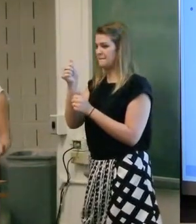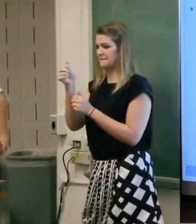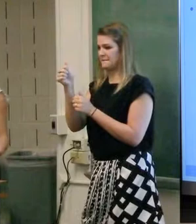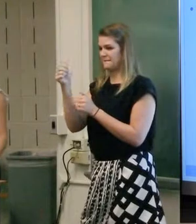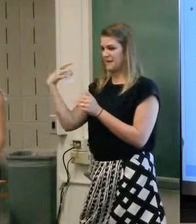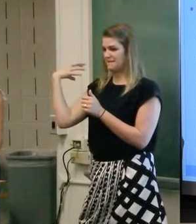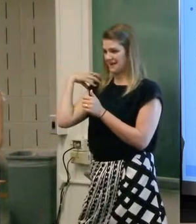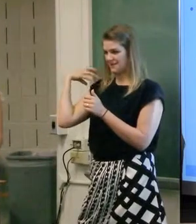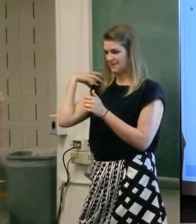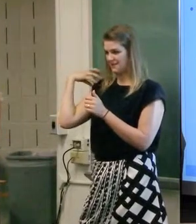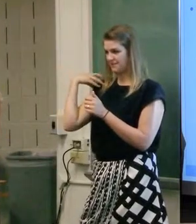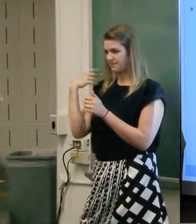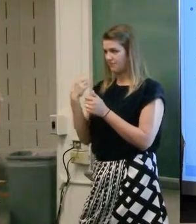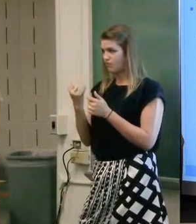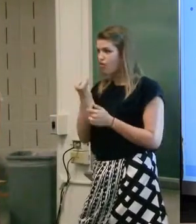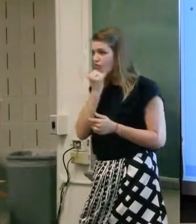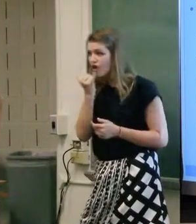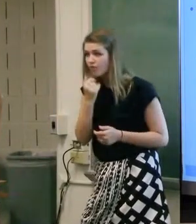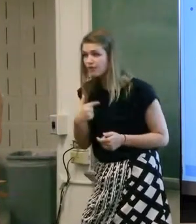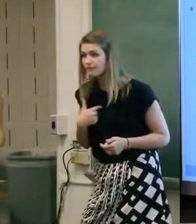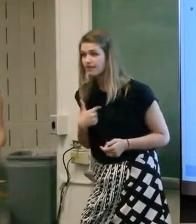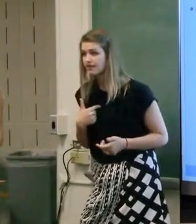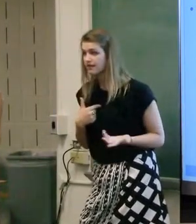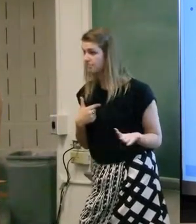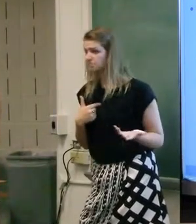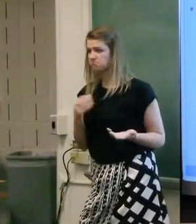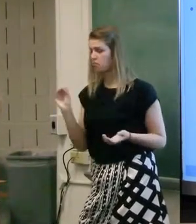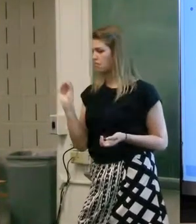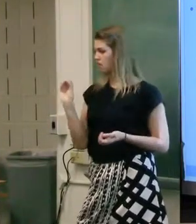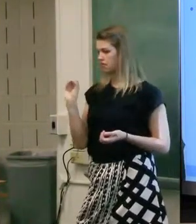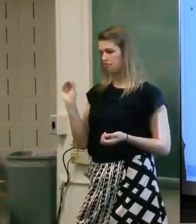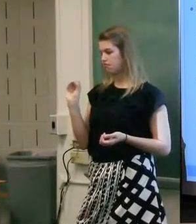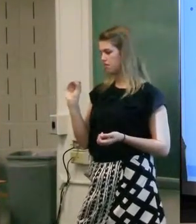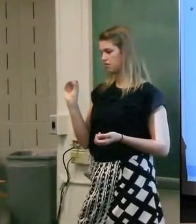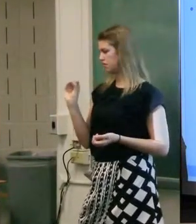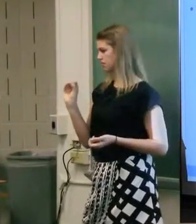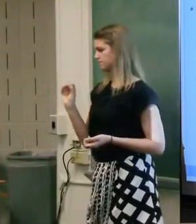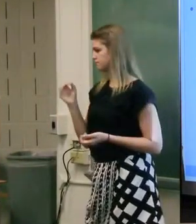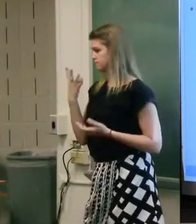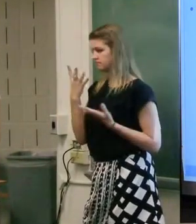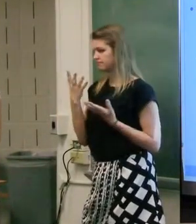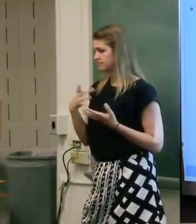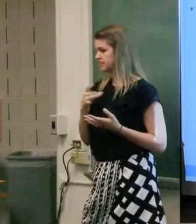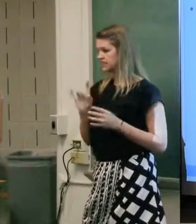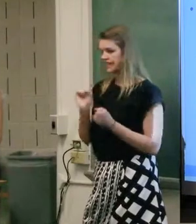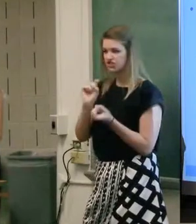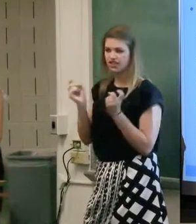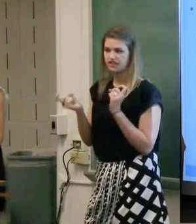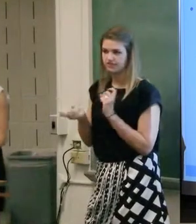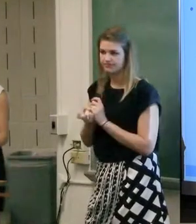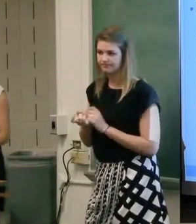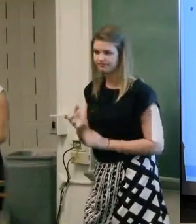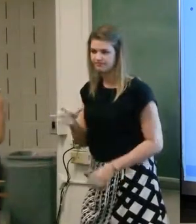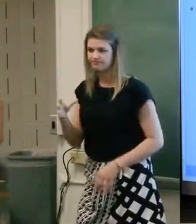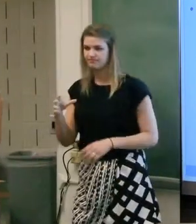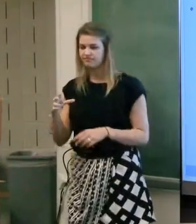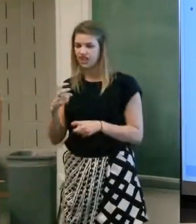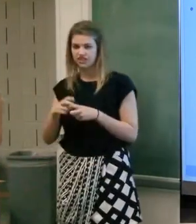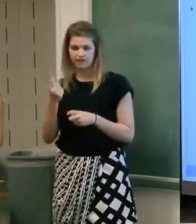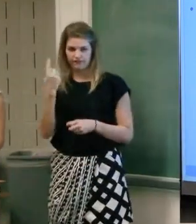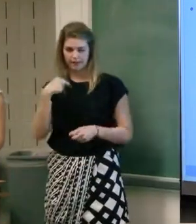her, what did I do wrong? And she told me, you didn't do anything wrong. She just doesn't like change. So that was really hard for